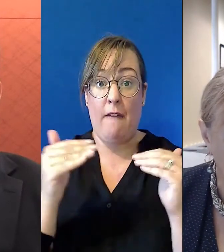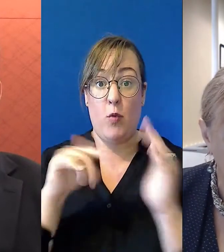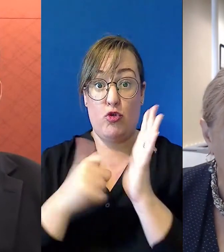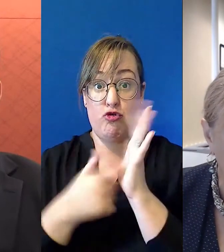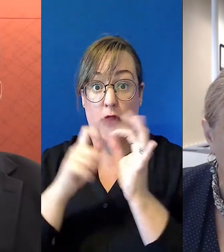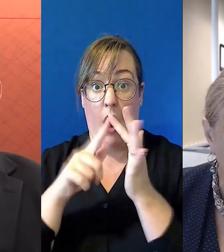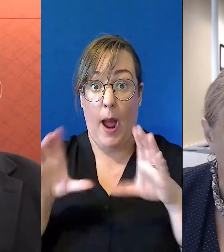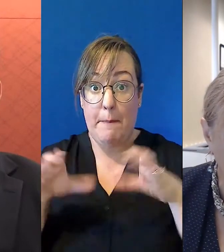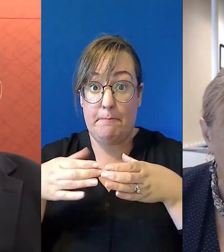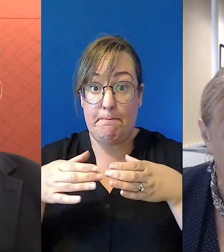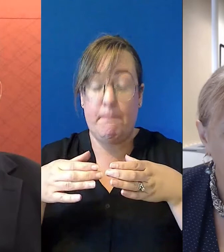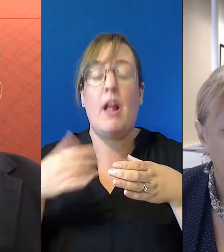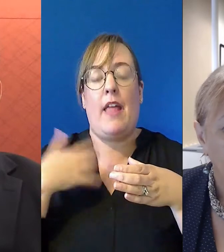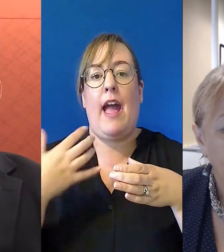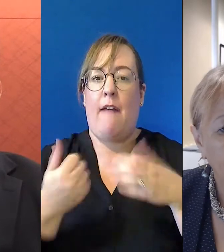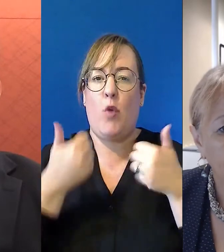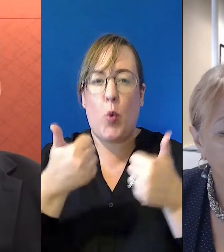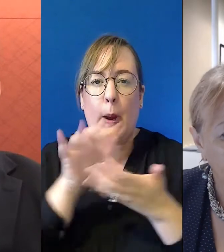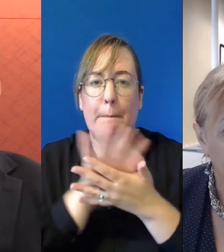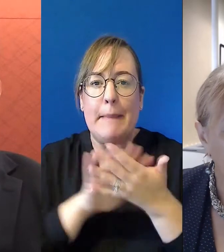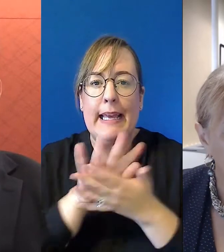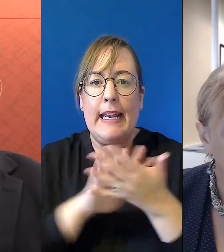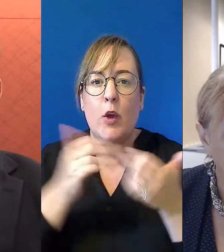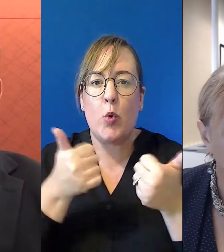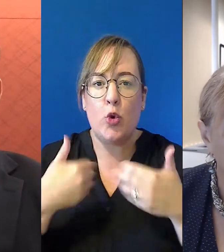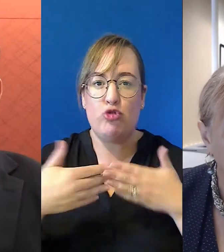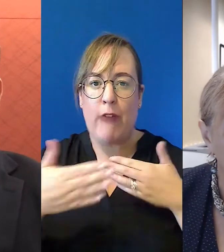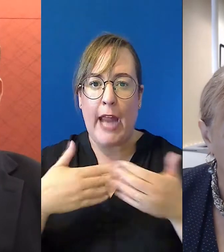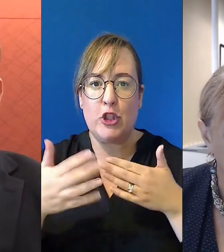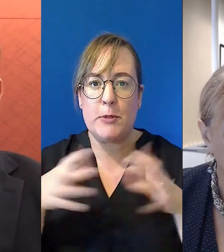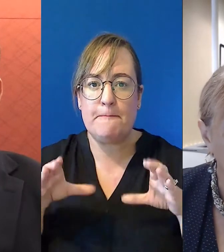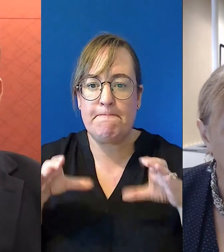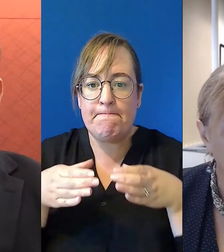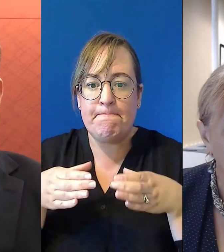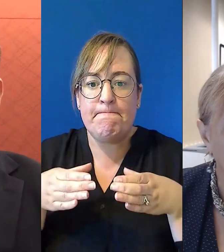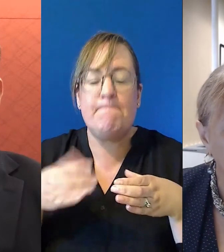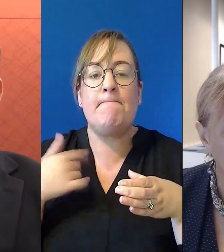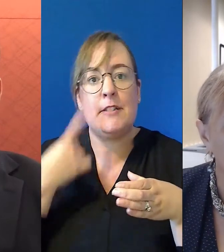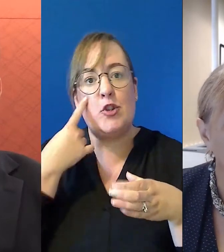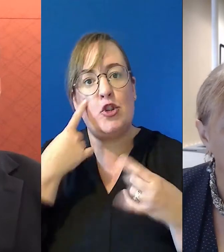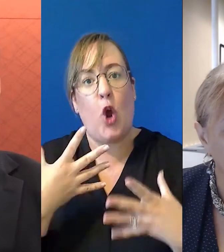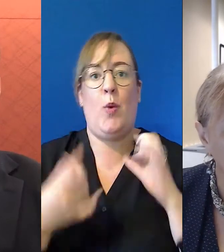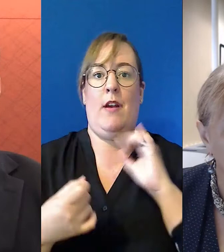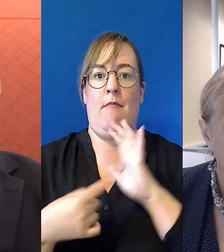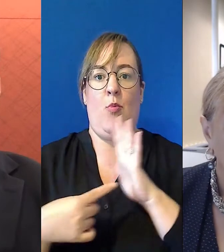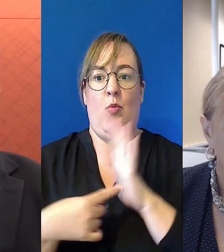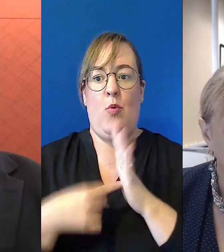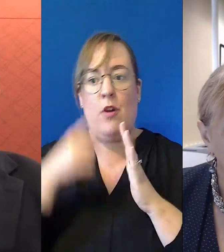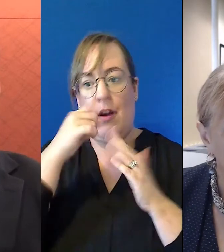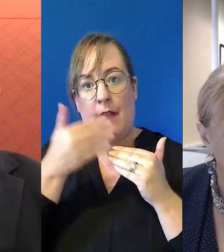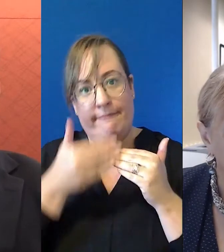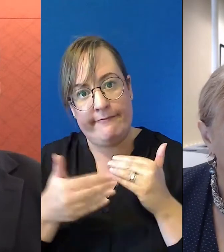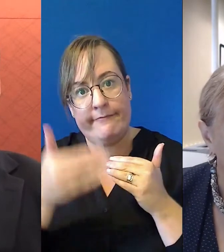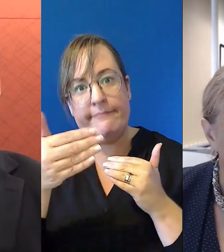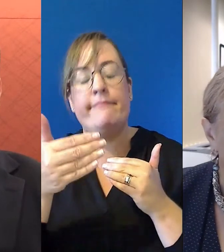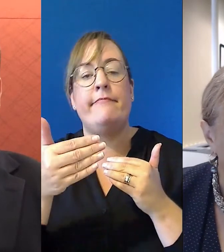being adopted in New Zealand, recognised by the tribes as being important to help them move through the